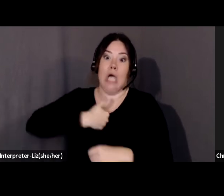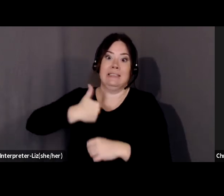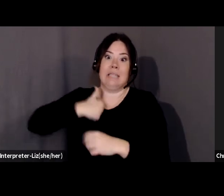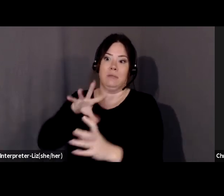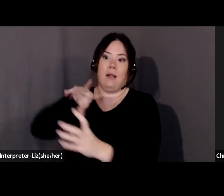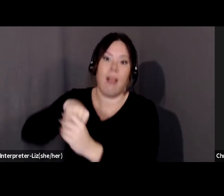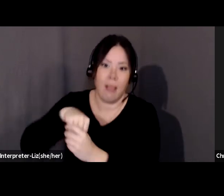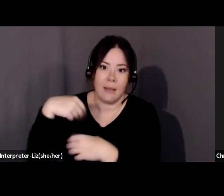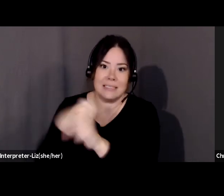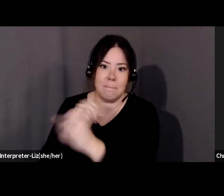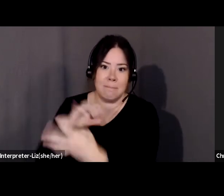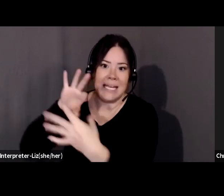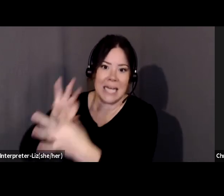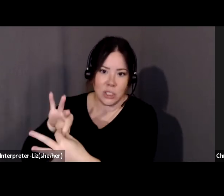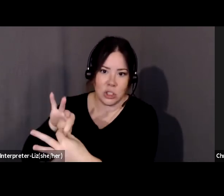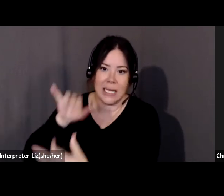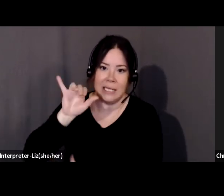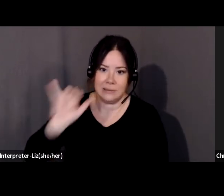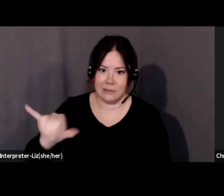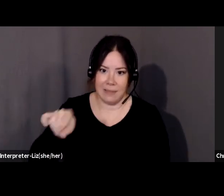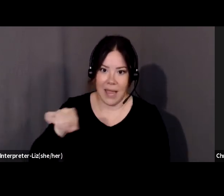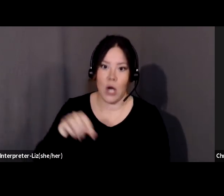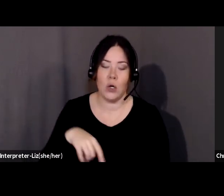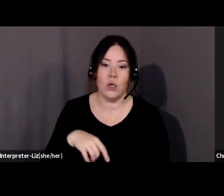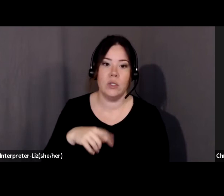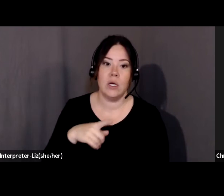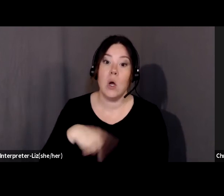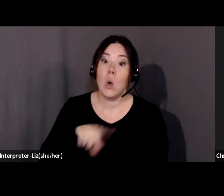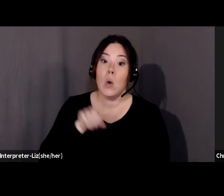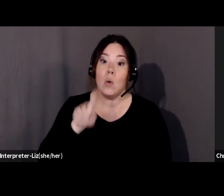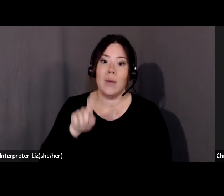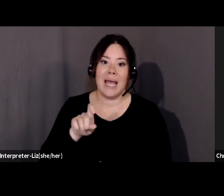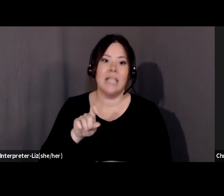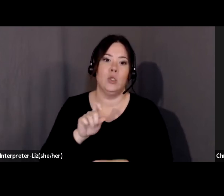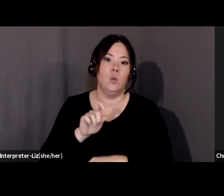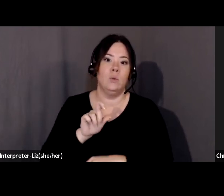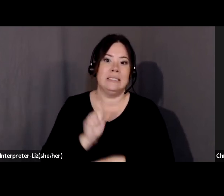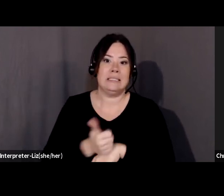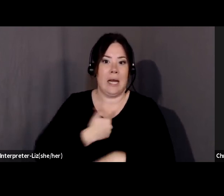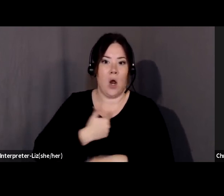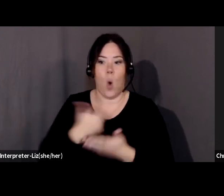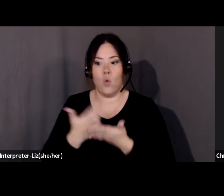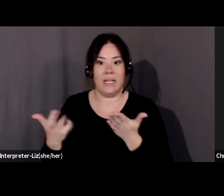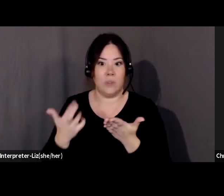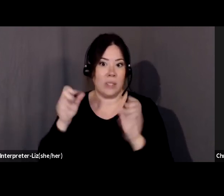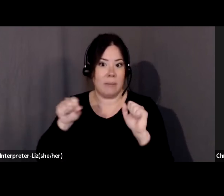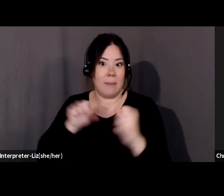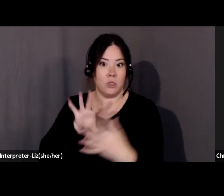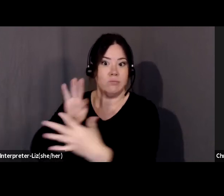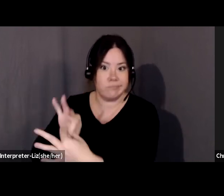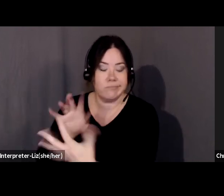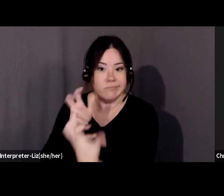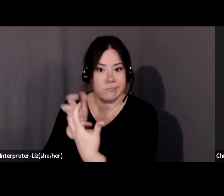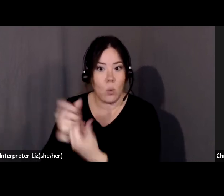but to reach that population, we had to create a resource for us. And it worked out so that it's